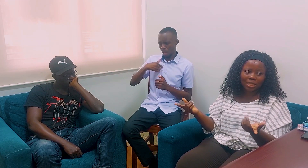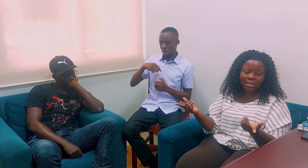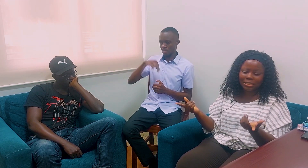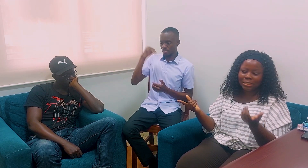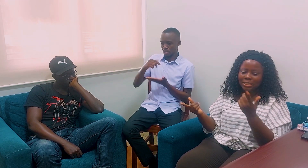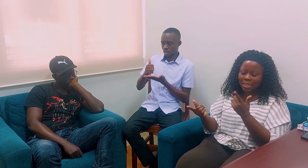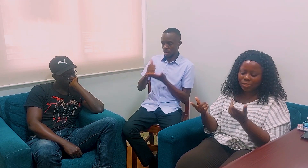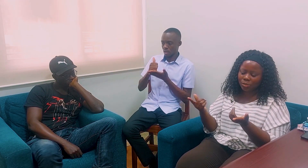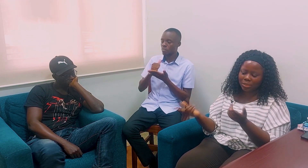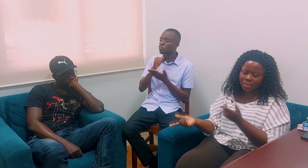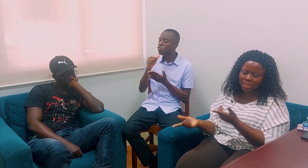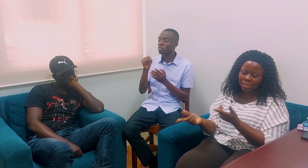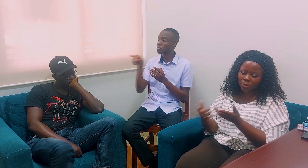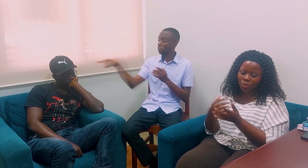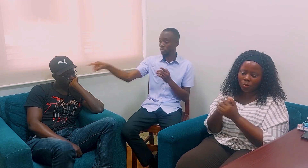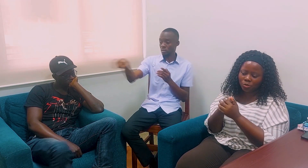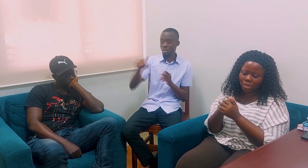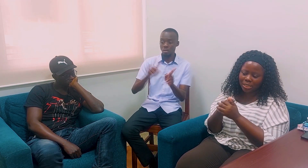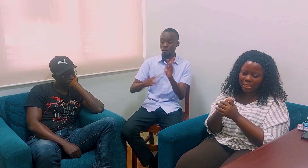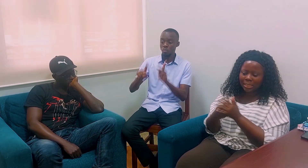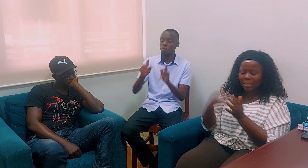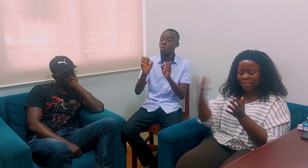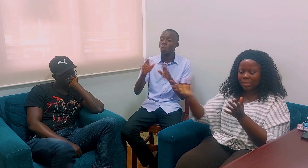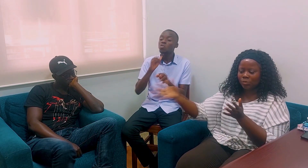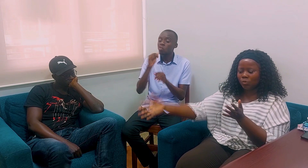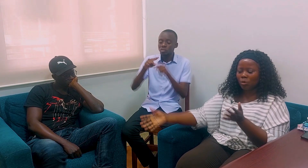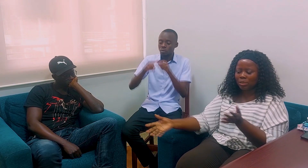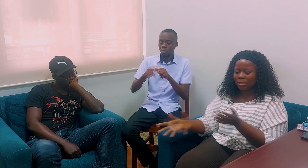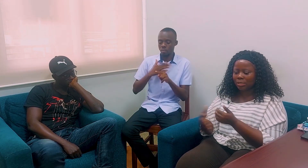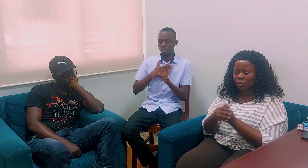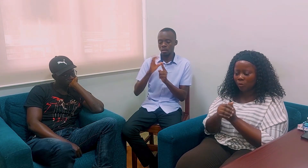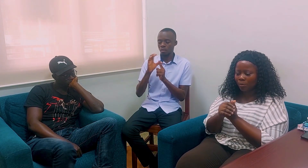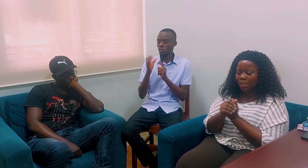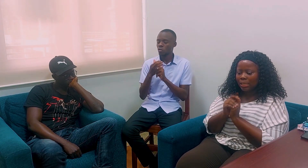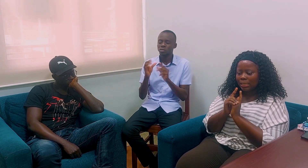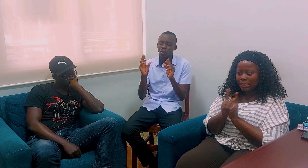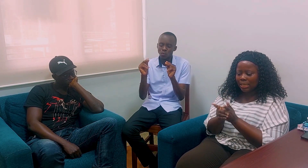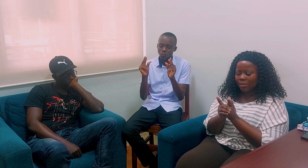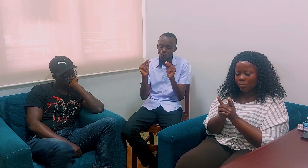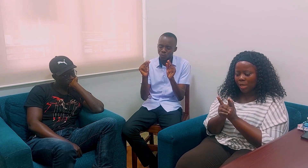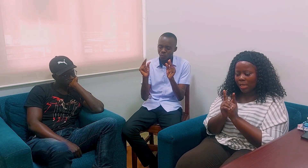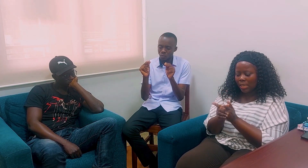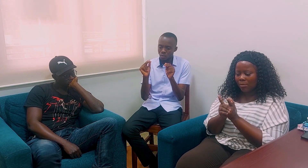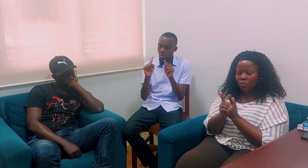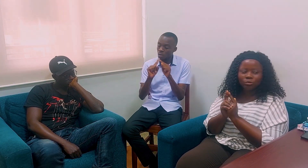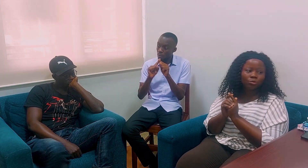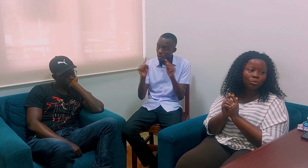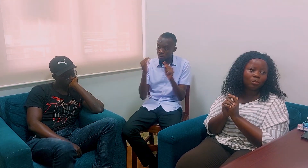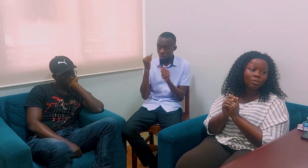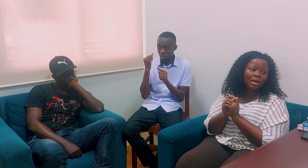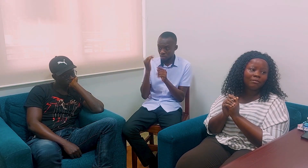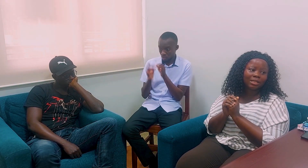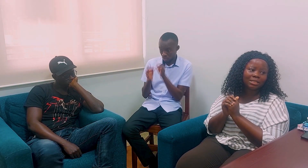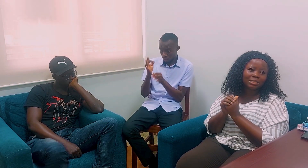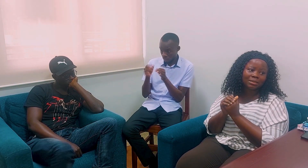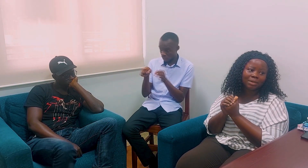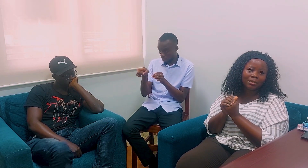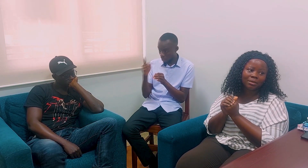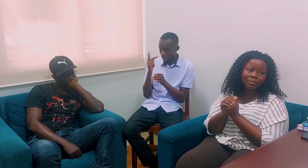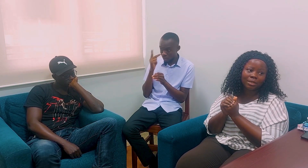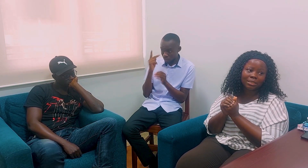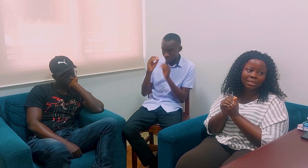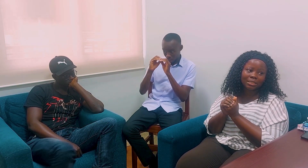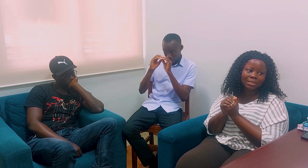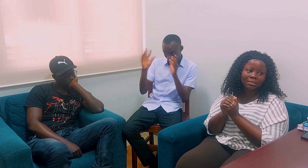that society says or dictates or culturally, this is what is the norm. Then we're able to have that